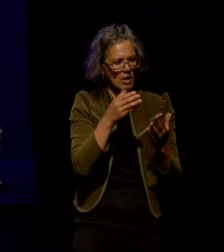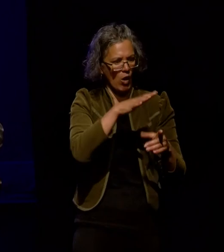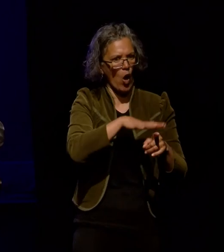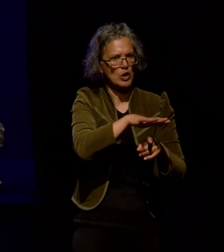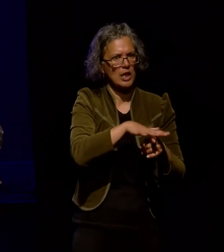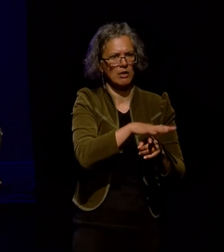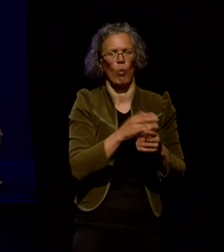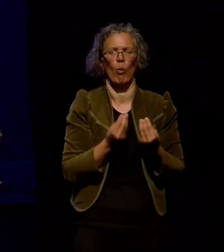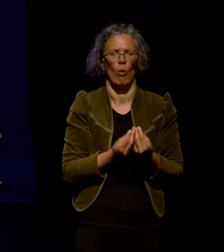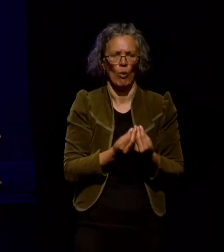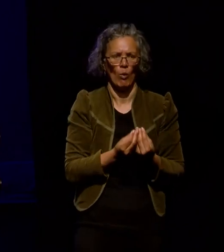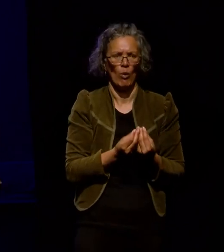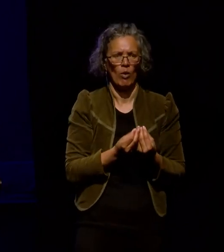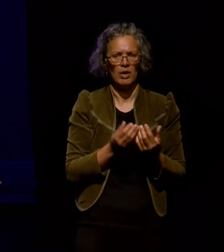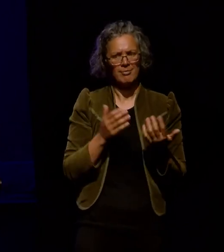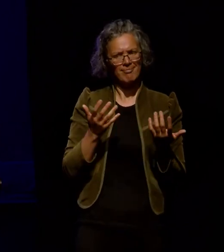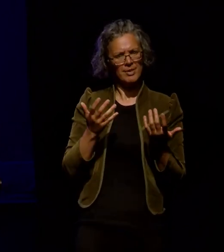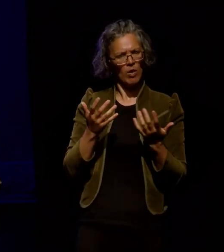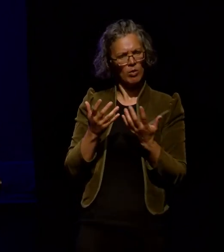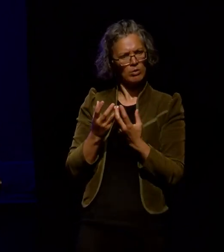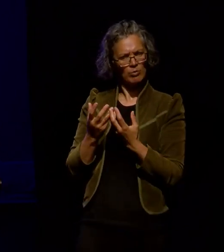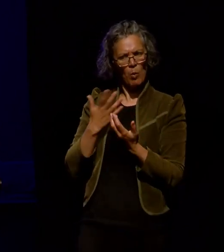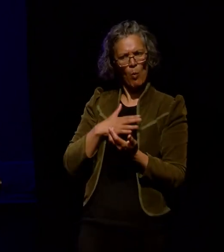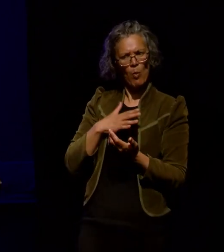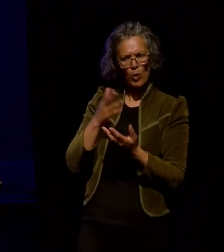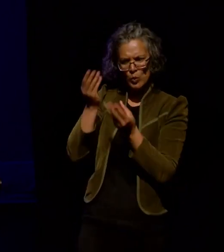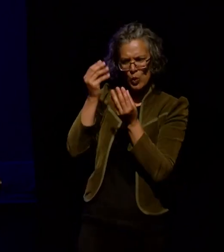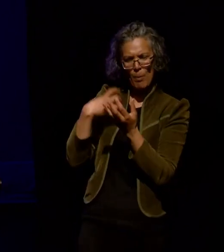to engaging with and learning from our Pacific colleagues as part of this program.